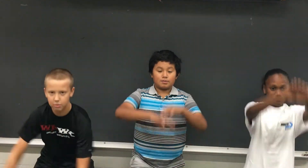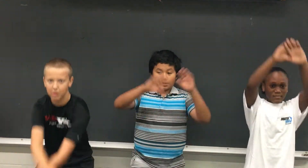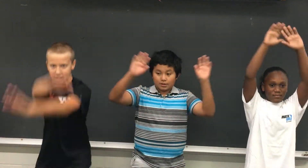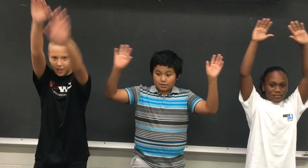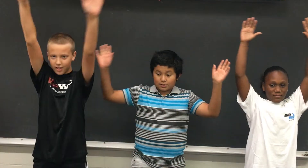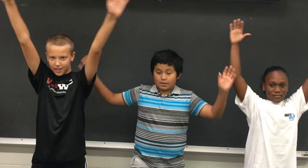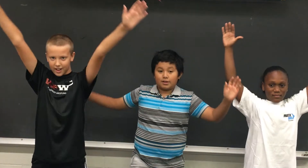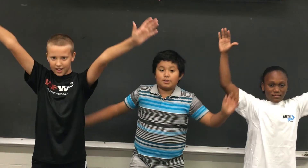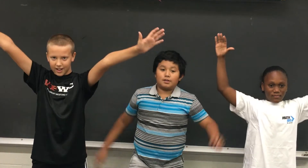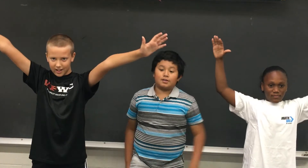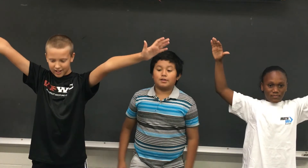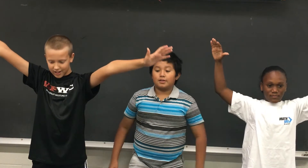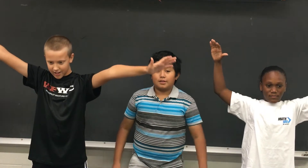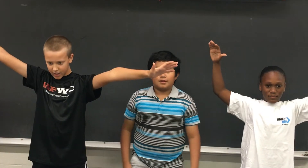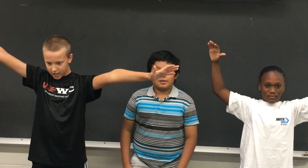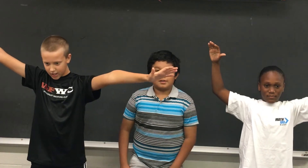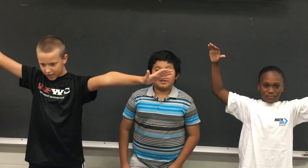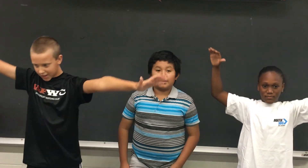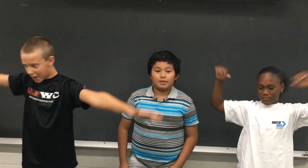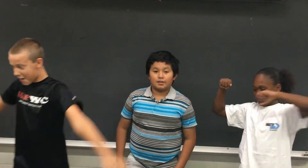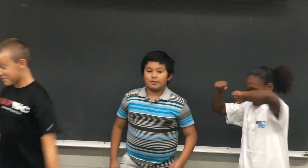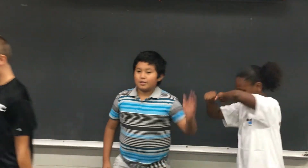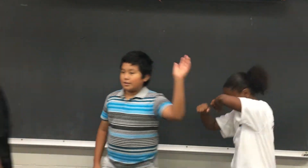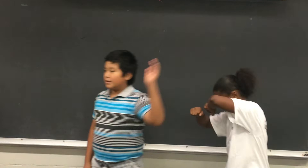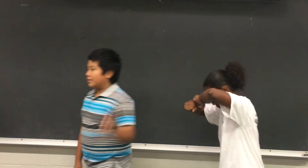block the skies. People move,